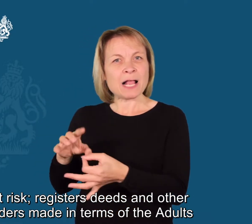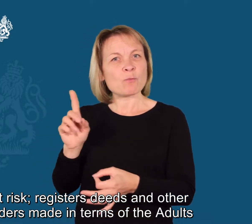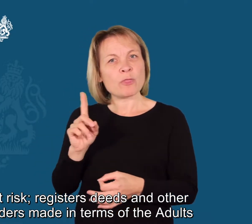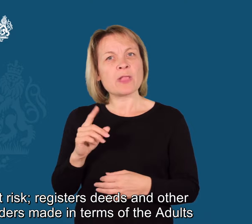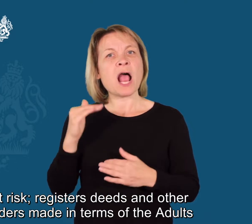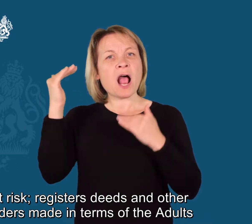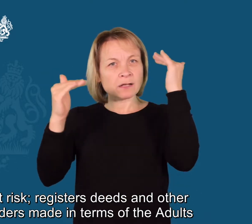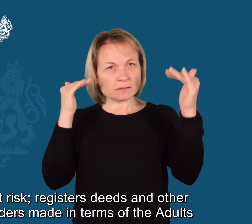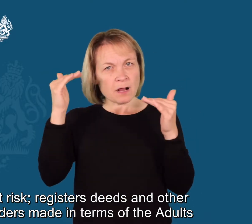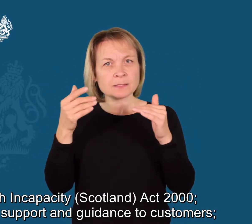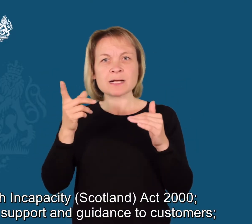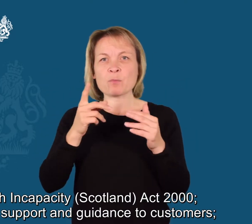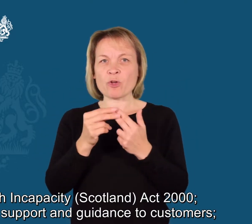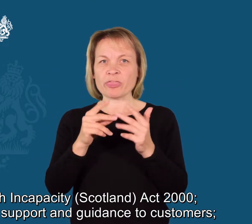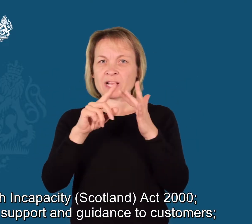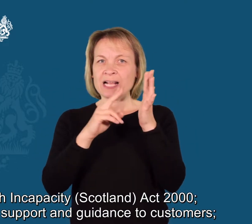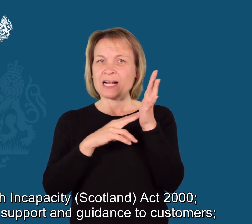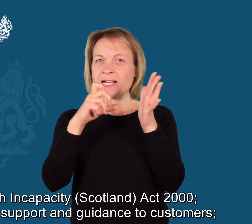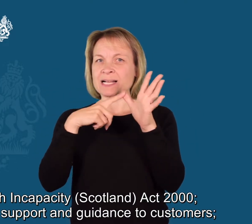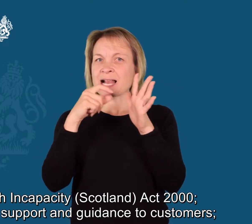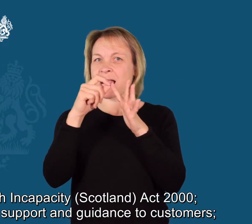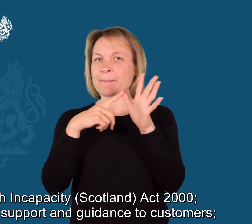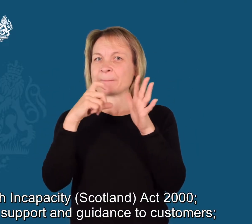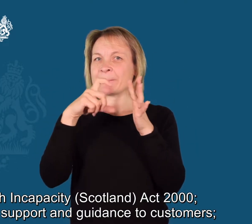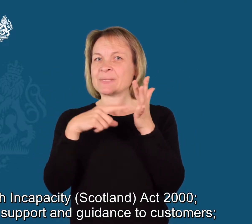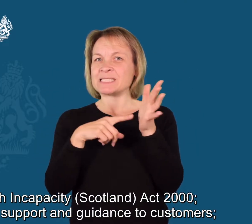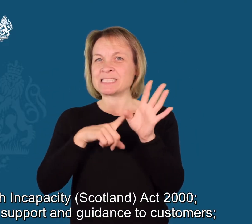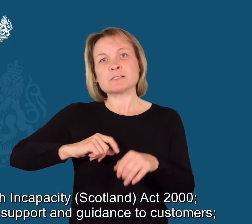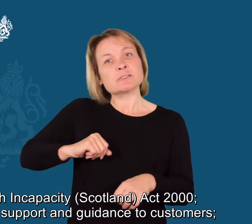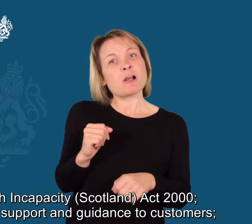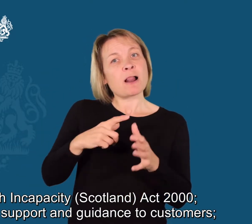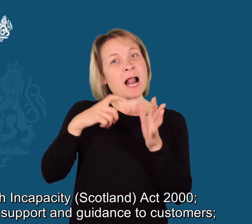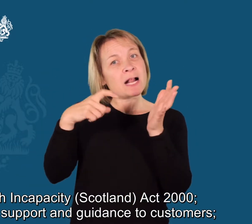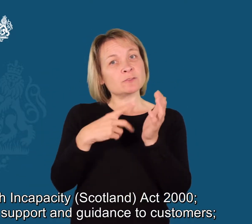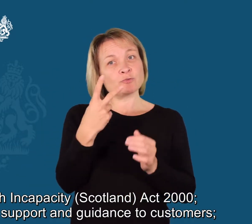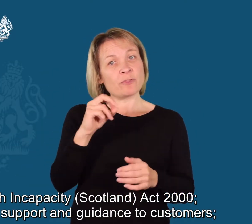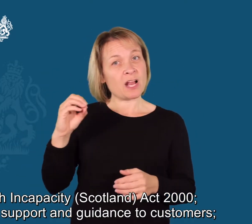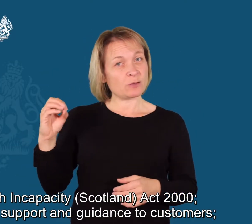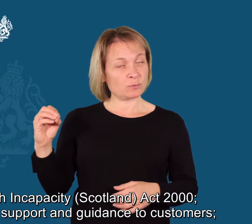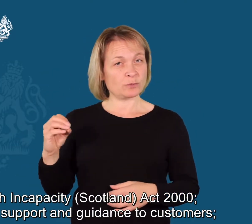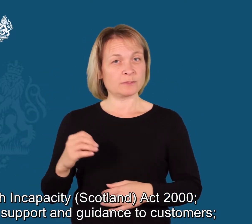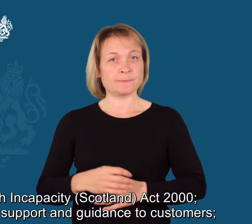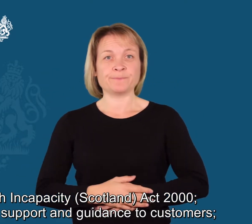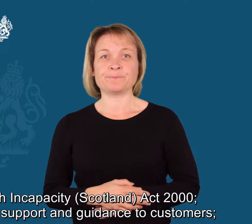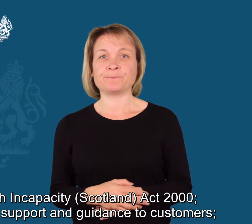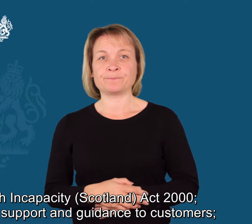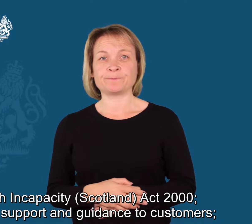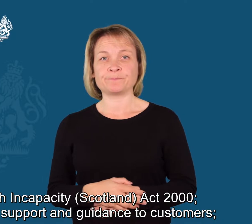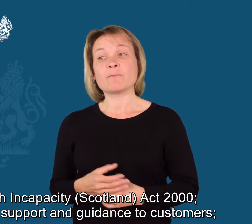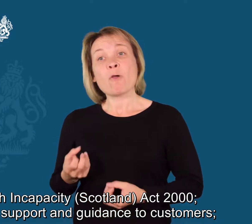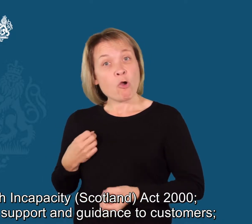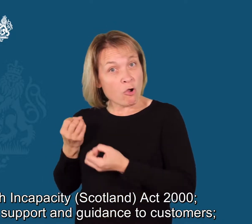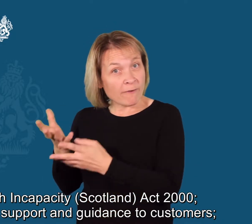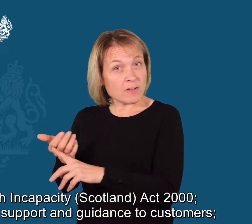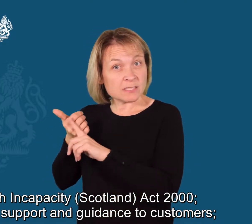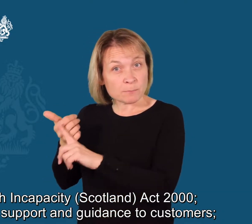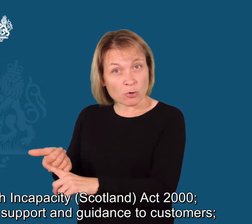Act 2000. It offers support and guidance to customers and maintains the